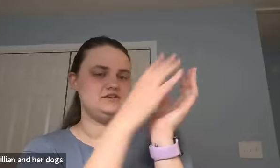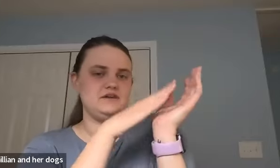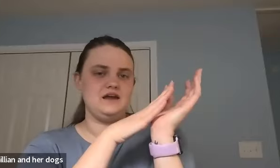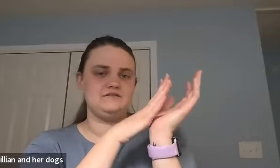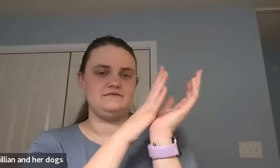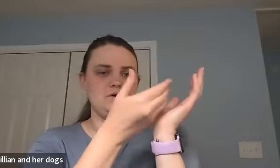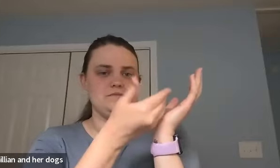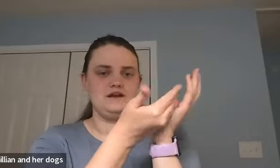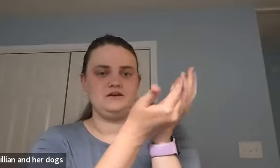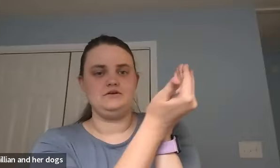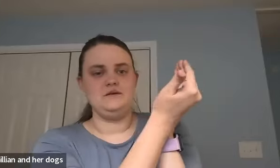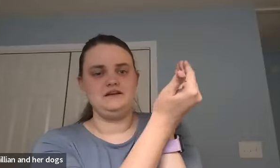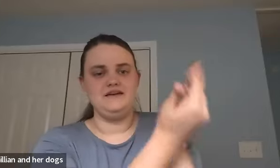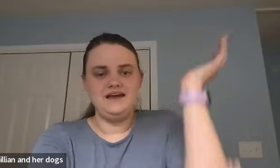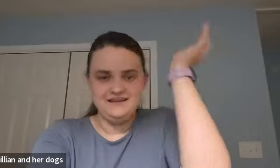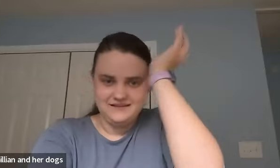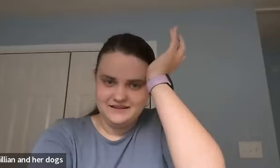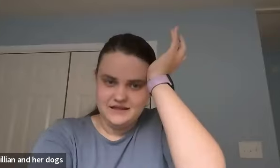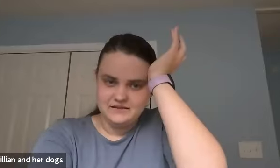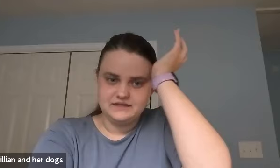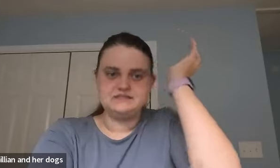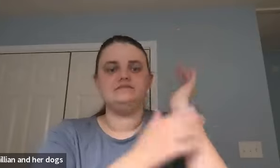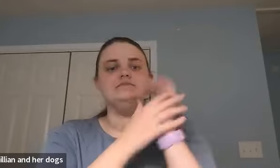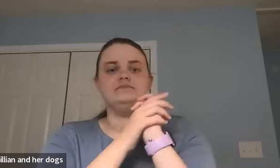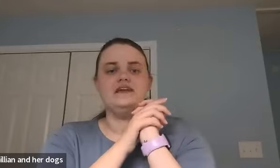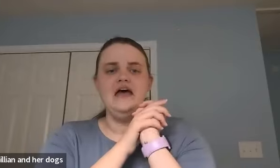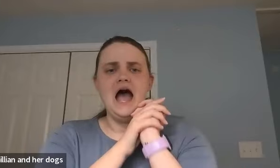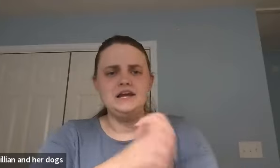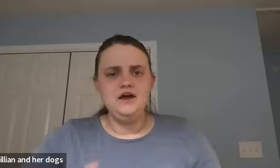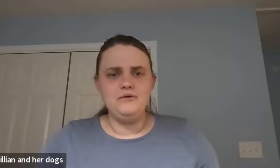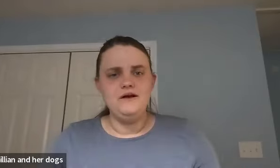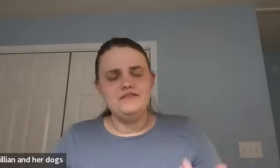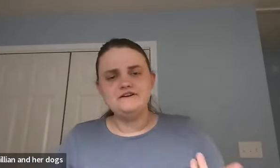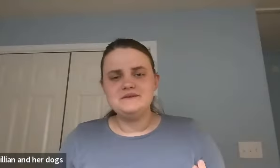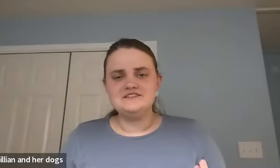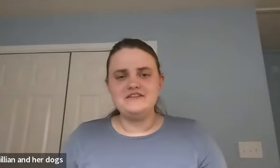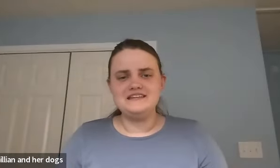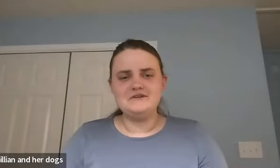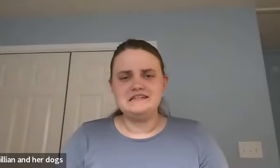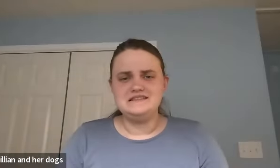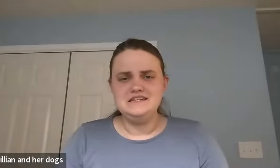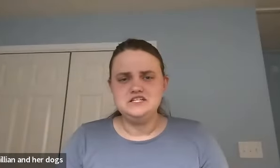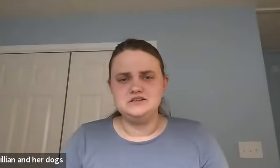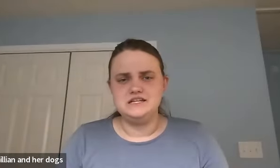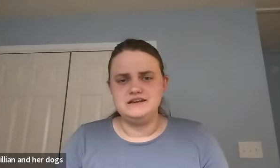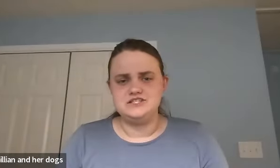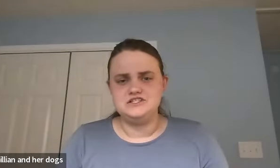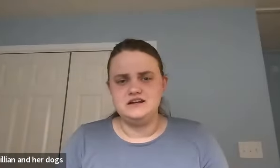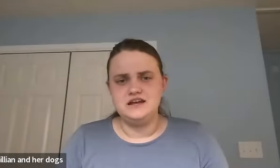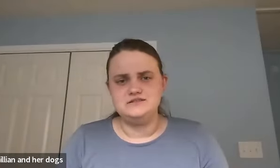they kind of form, kind of curl up like that. Lettuce. I know. The first time I saw that sign, I was like, that just looks like that's just not a nice